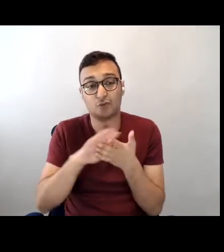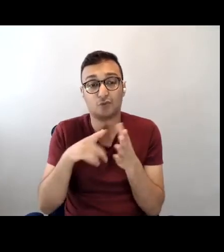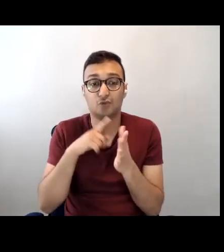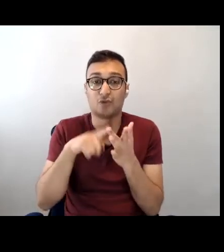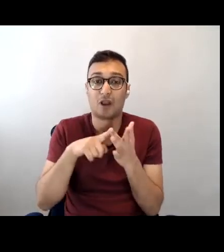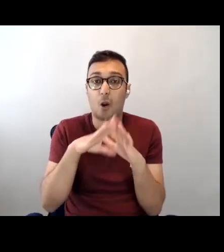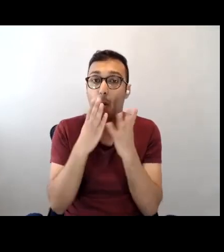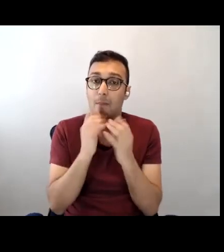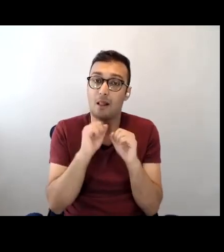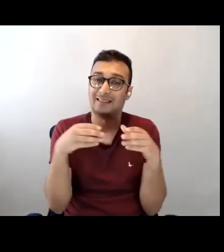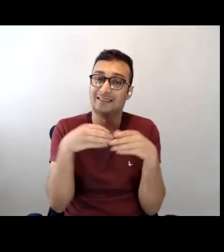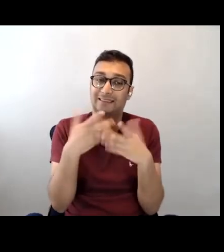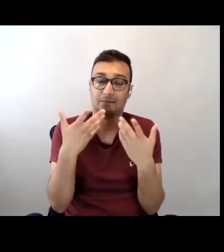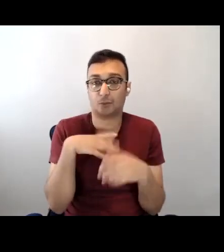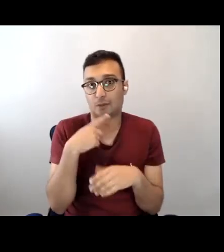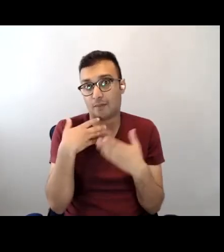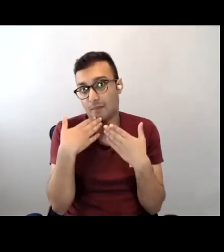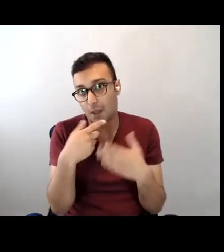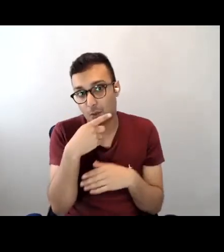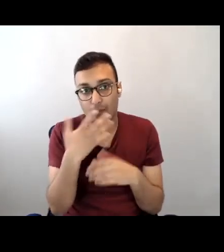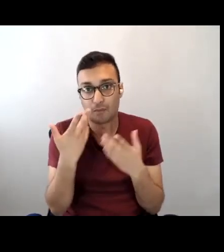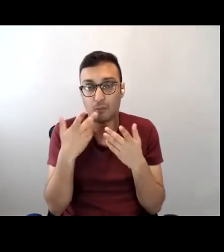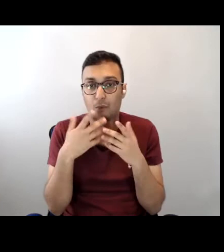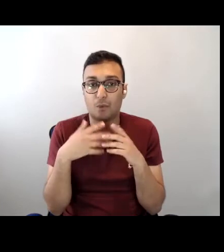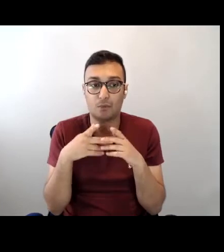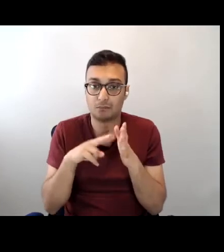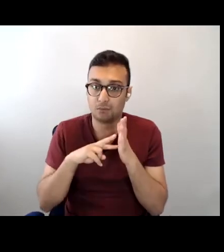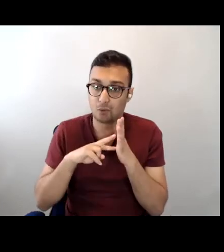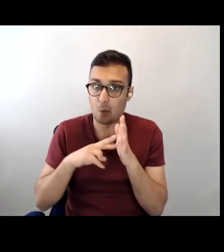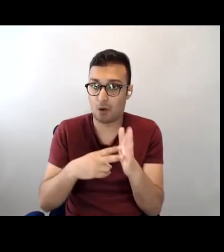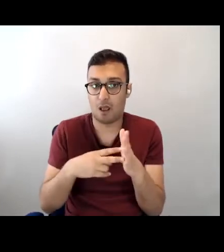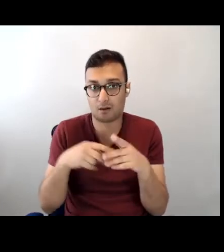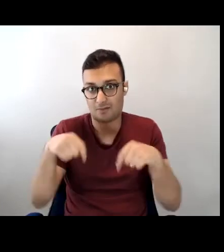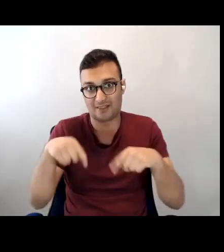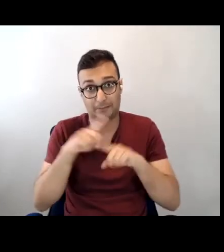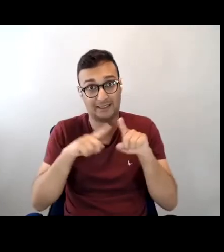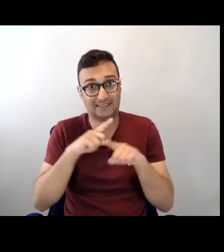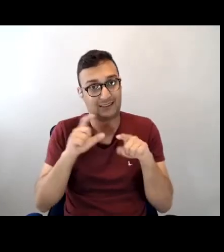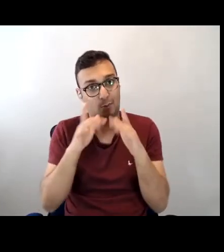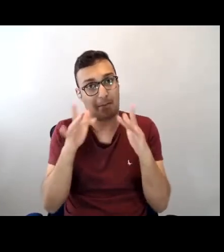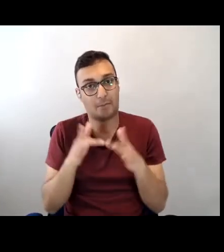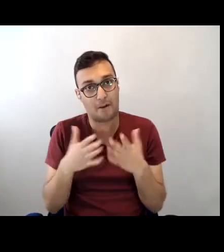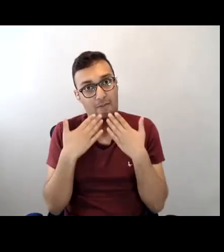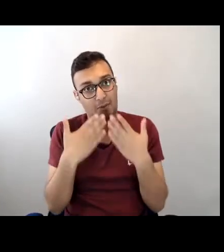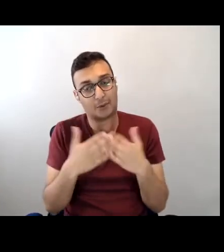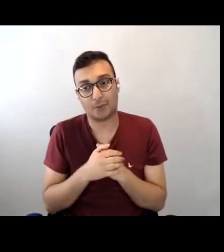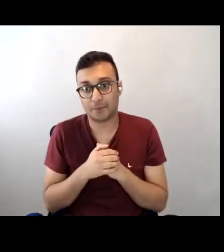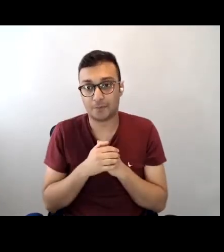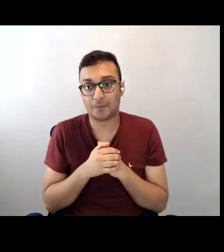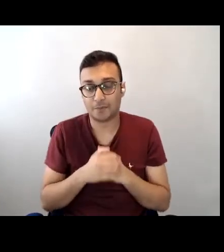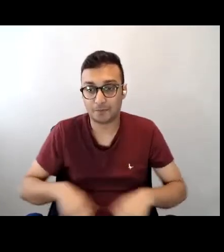team for organizing this meeting. I hope most